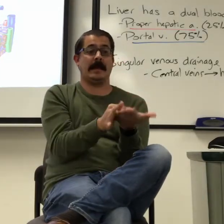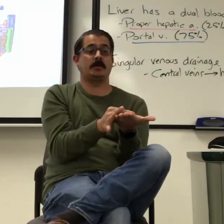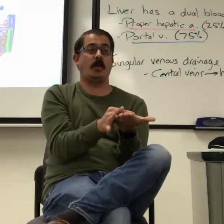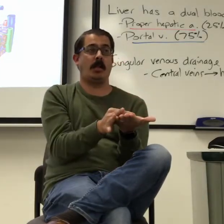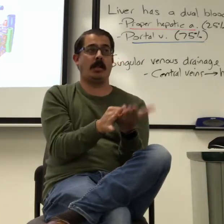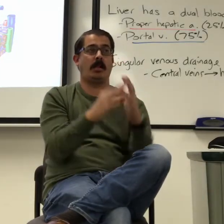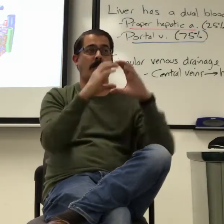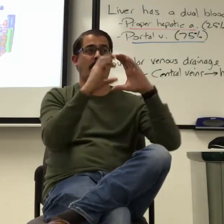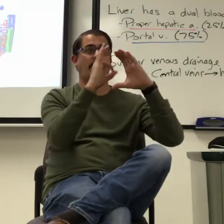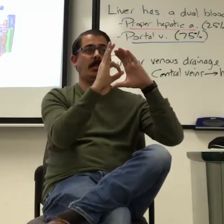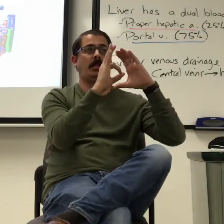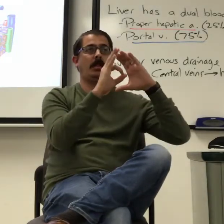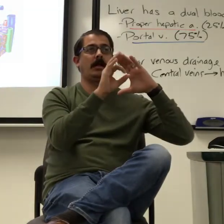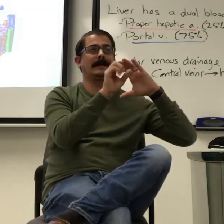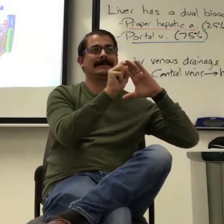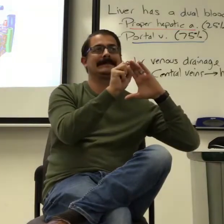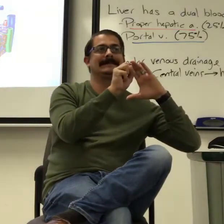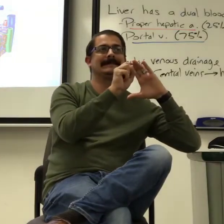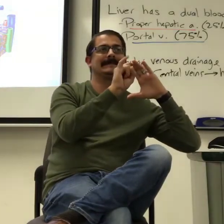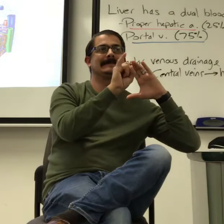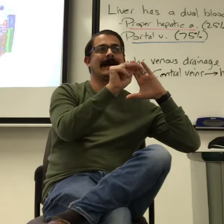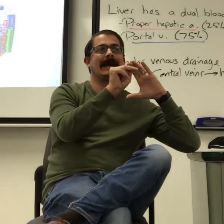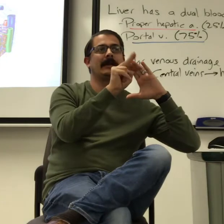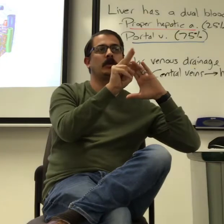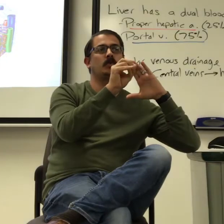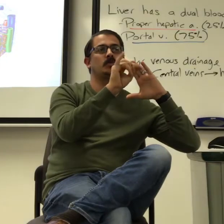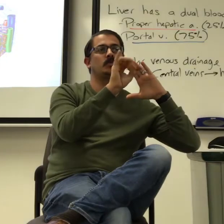are called sinusoids.